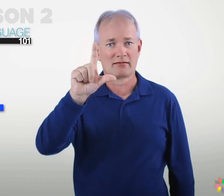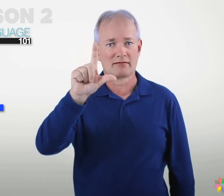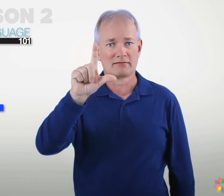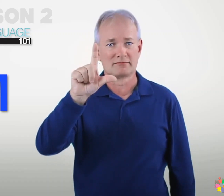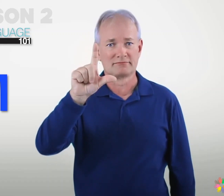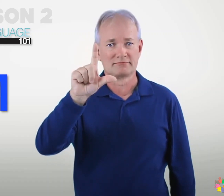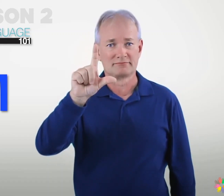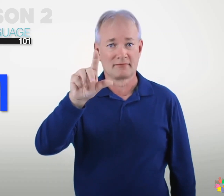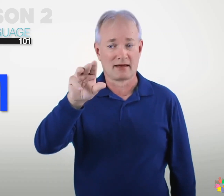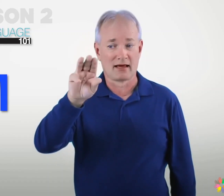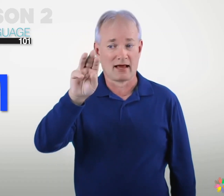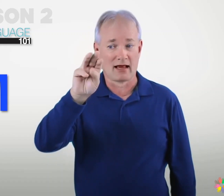L.